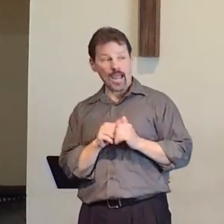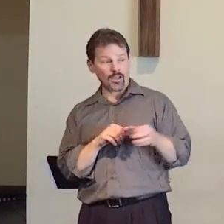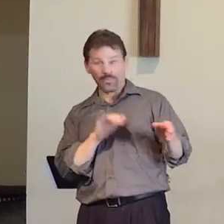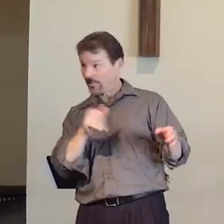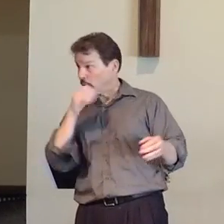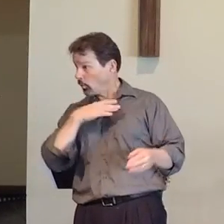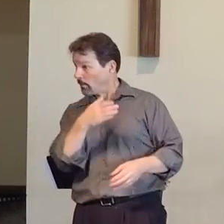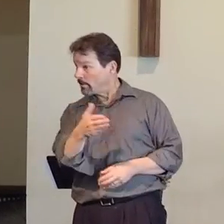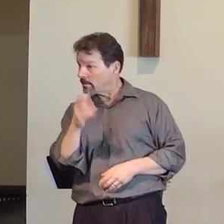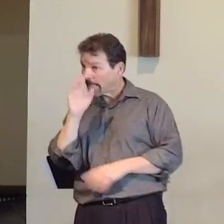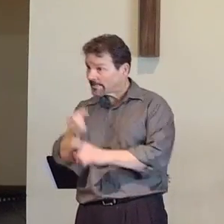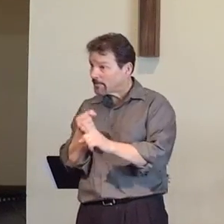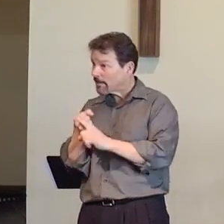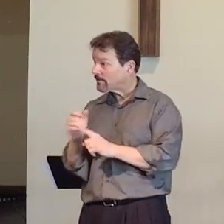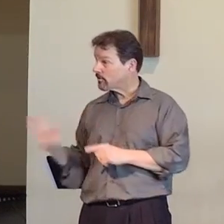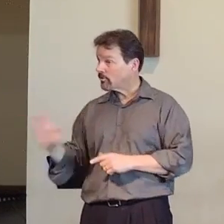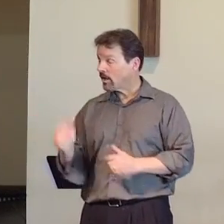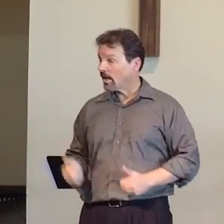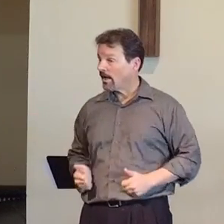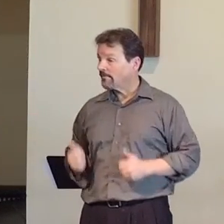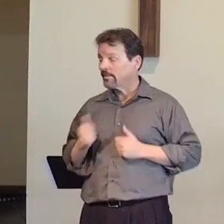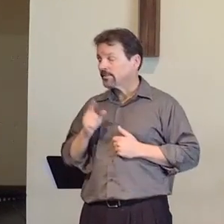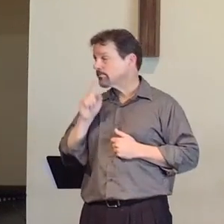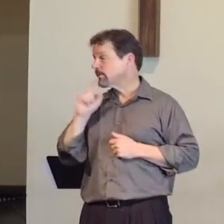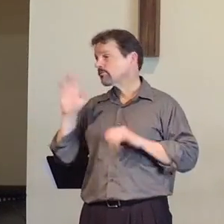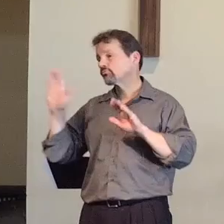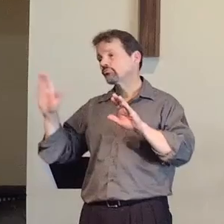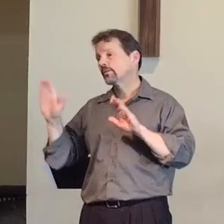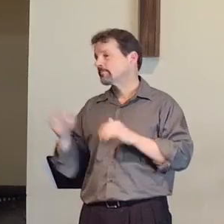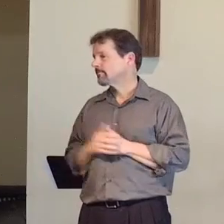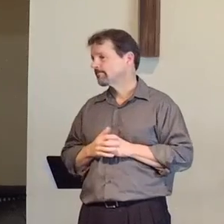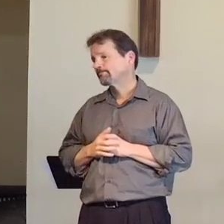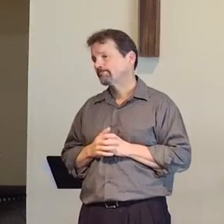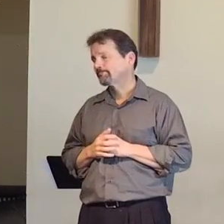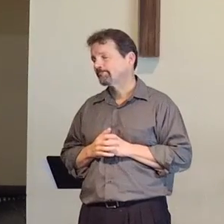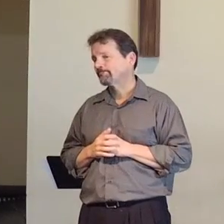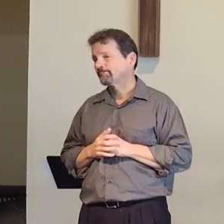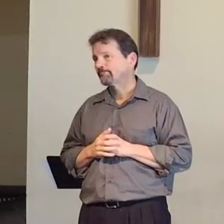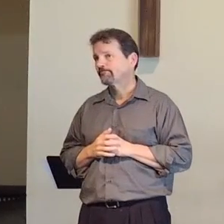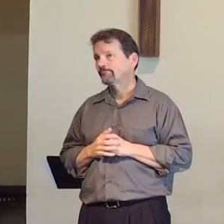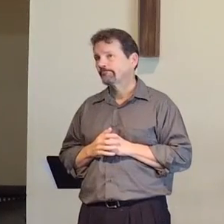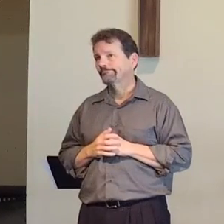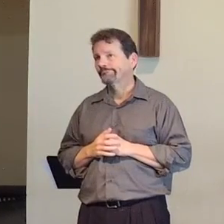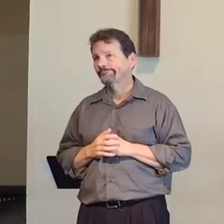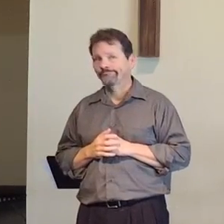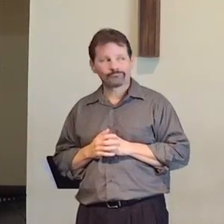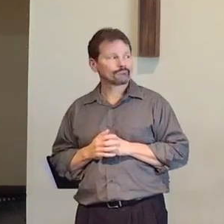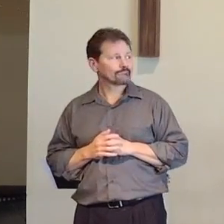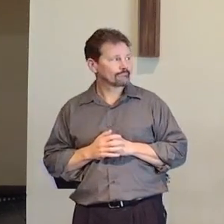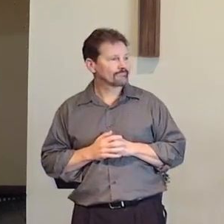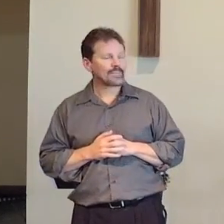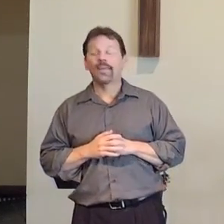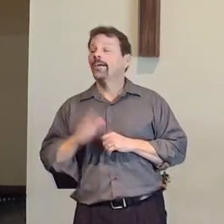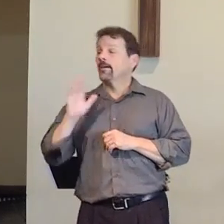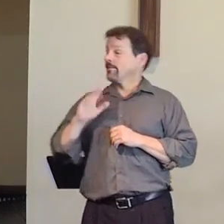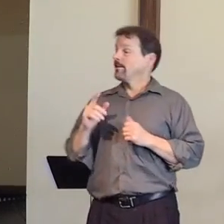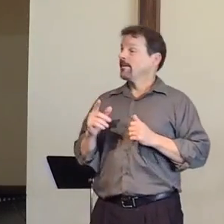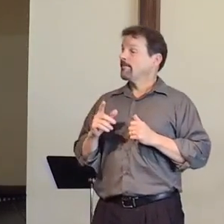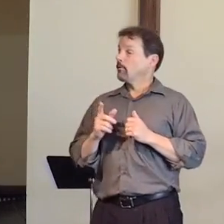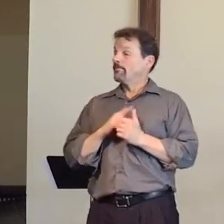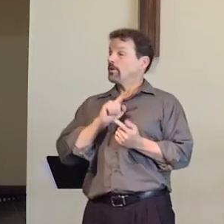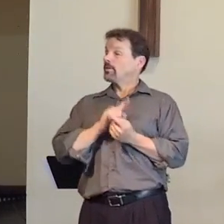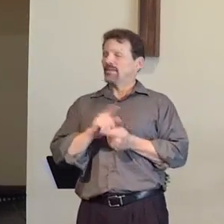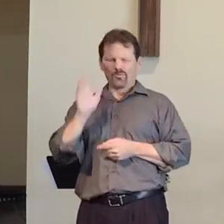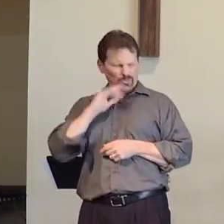impacted you. It's just been incredible. So, right. First time I met Anne was at one of the